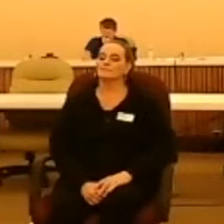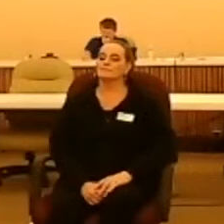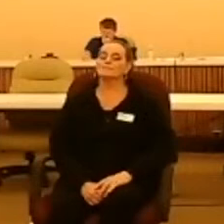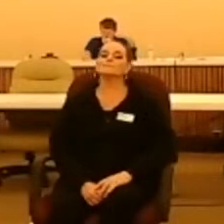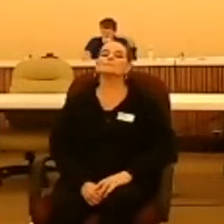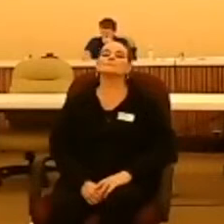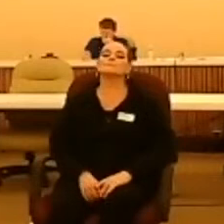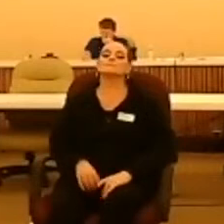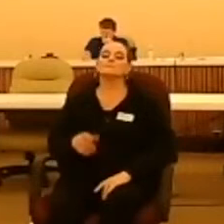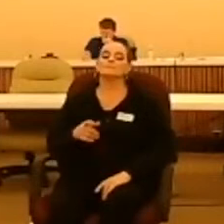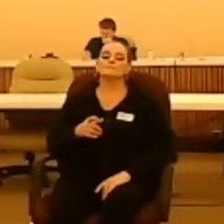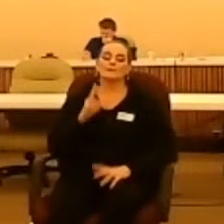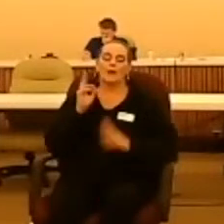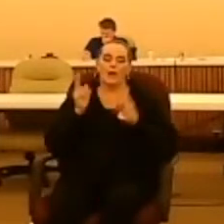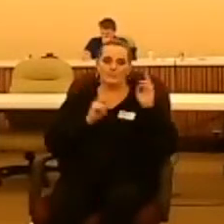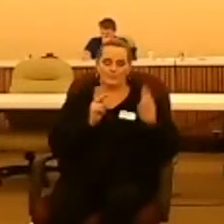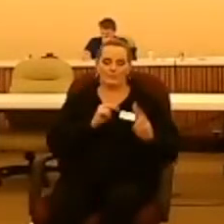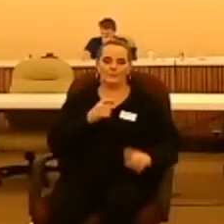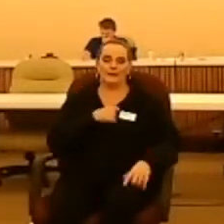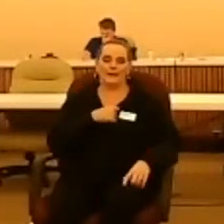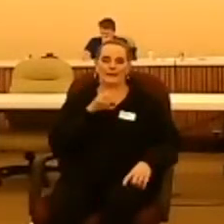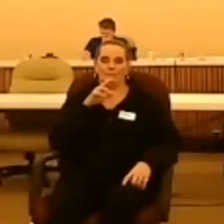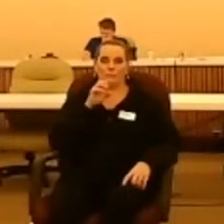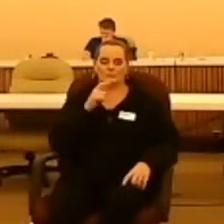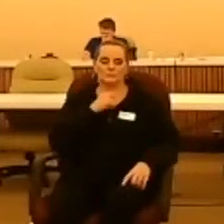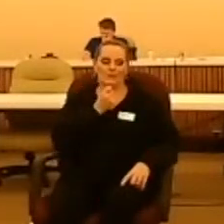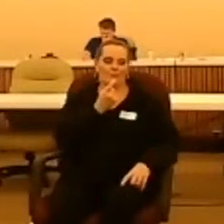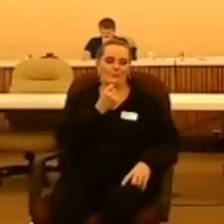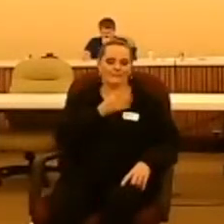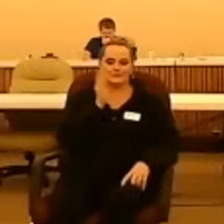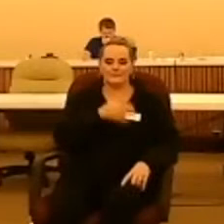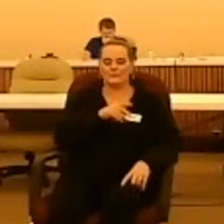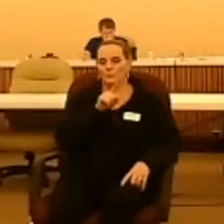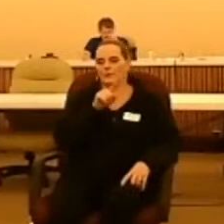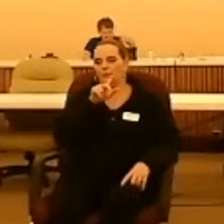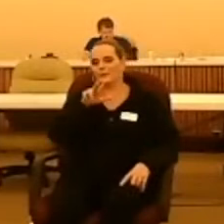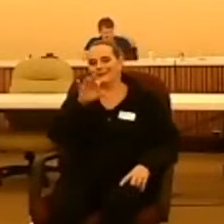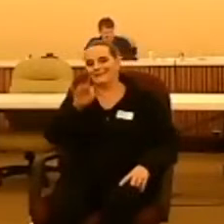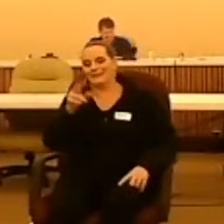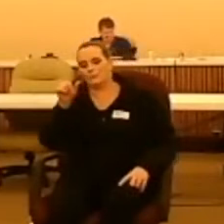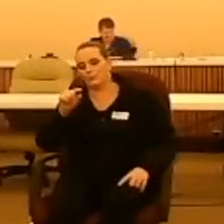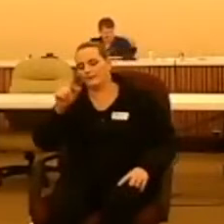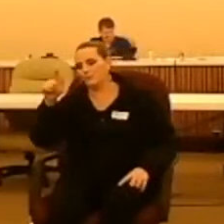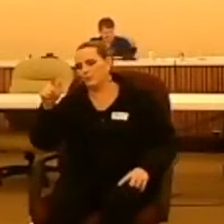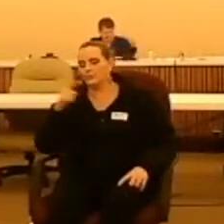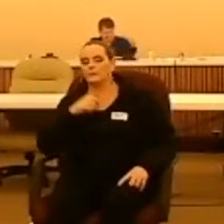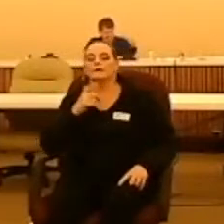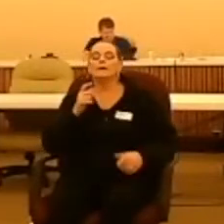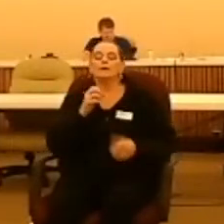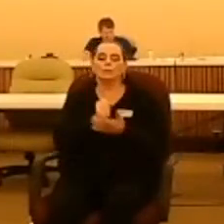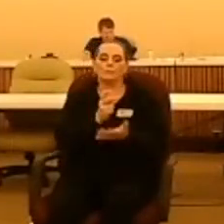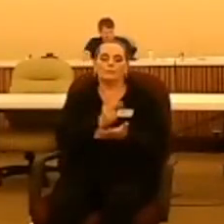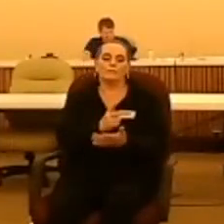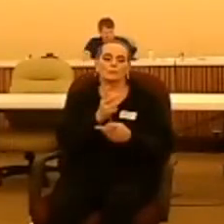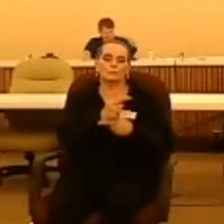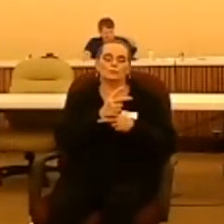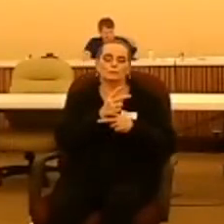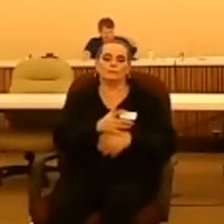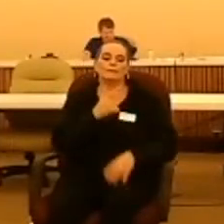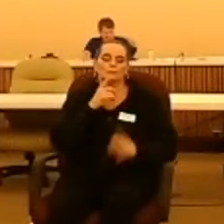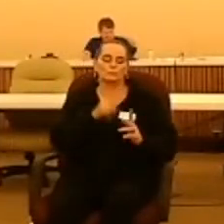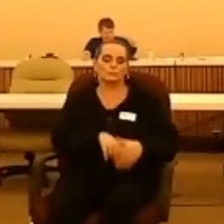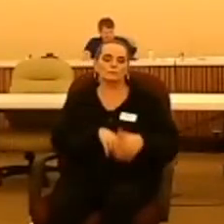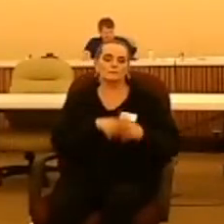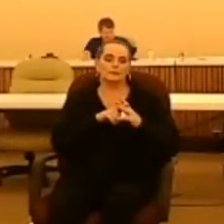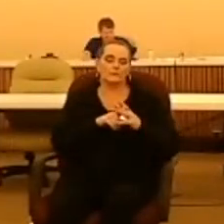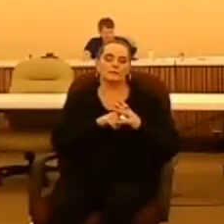Mr. Supervisor, fellow town board members, I have resolution 11-139, 2021 to authorize the supervisor to execute